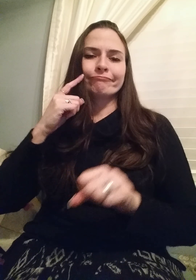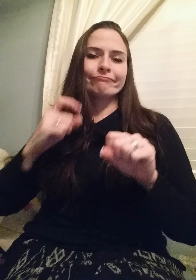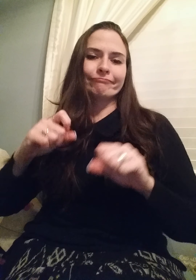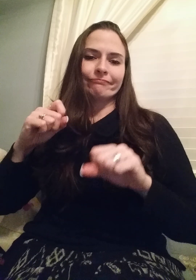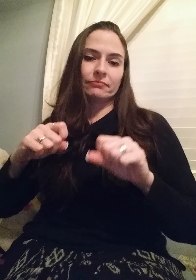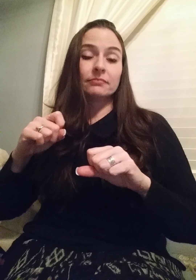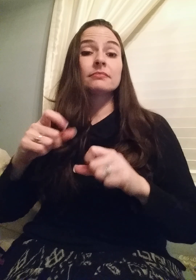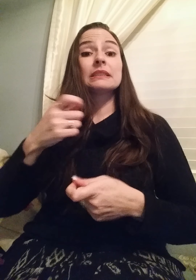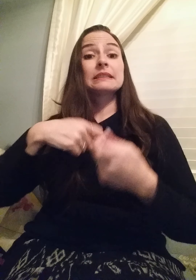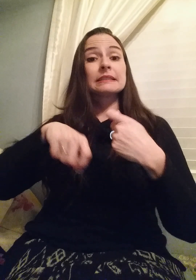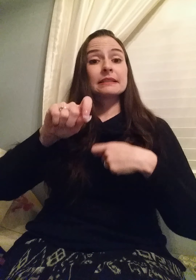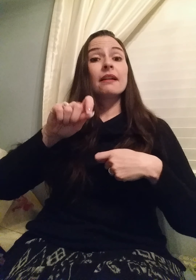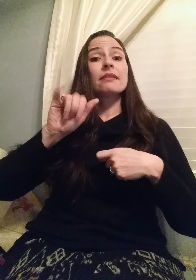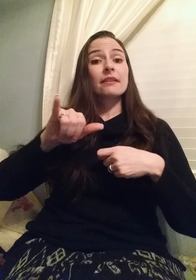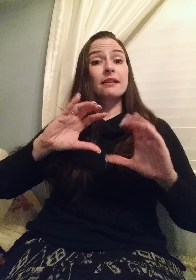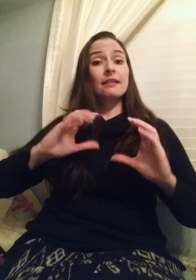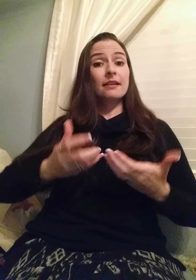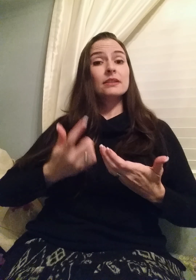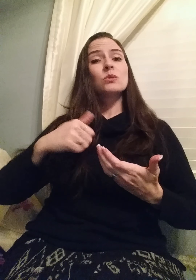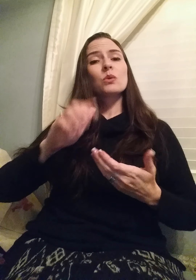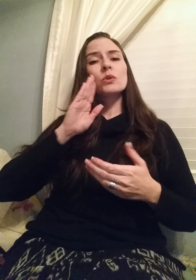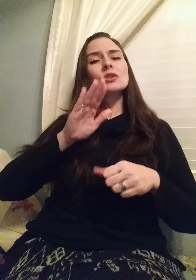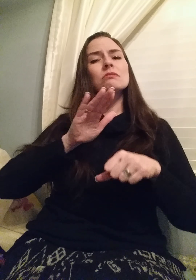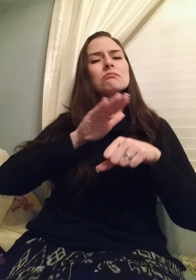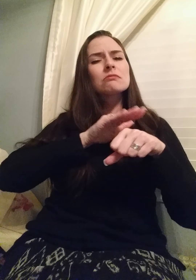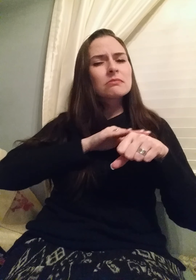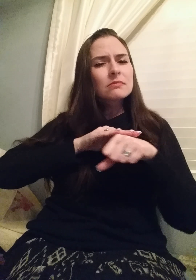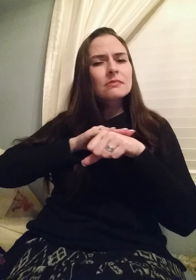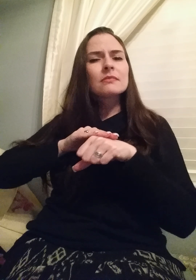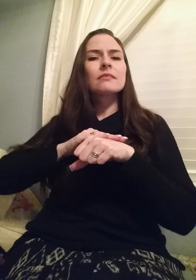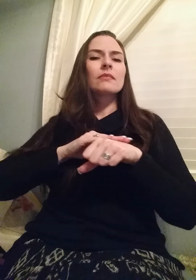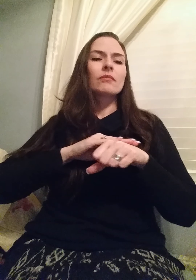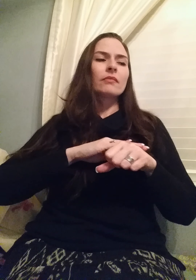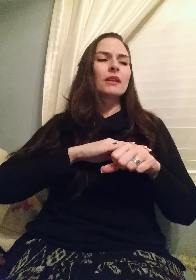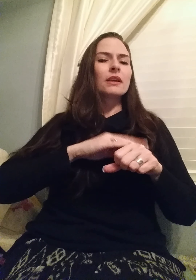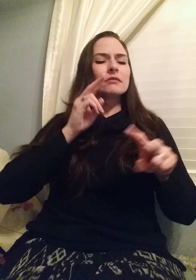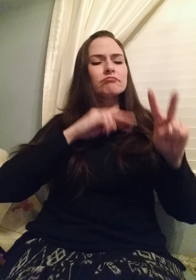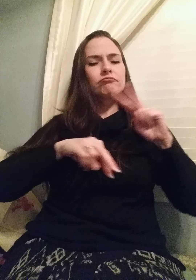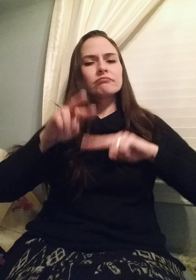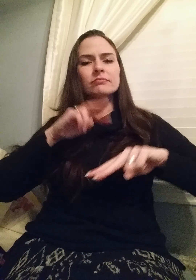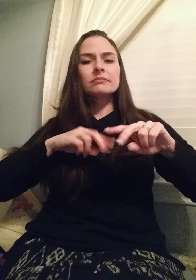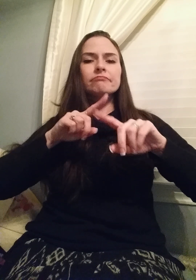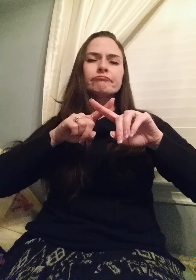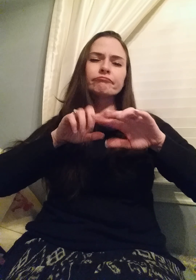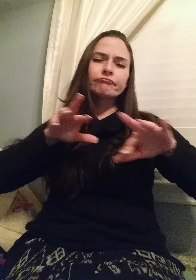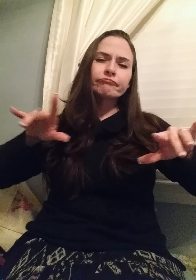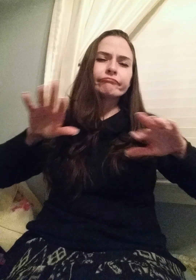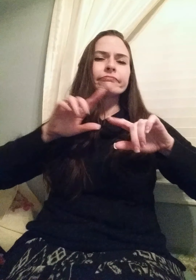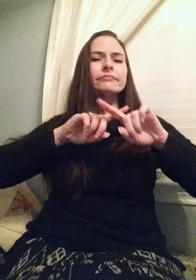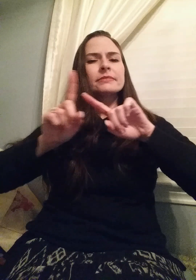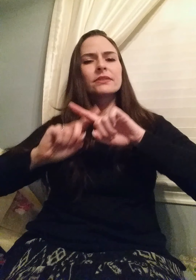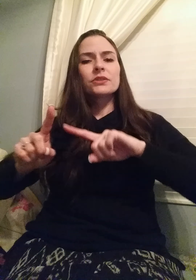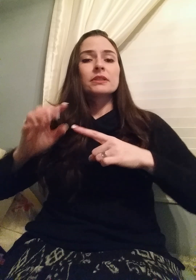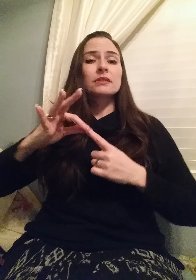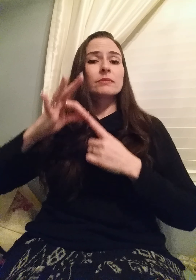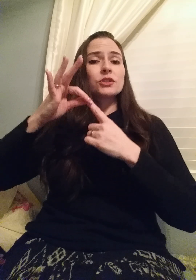Instead, in this course, we will touch on a variety of special topics, specialized vocabulary that